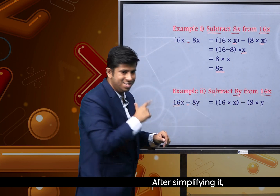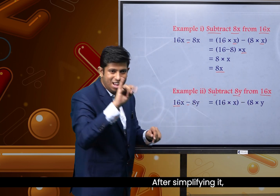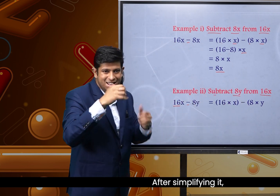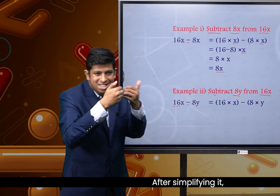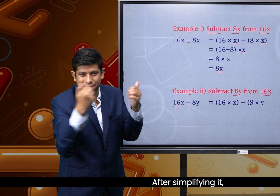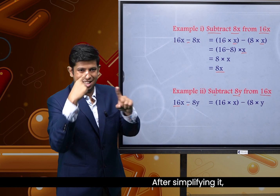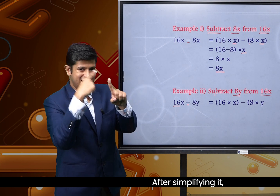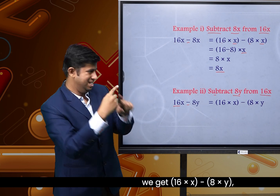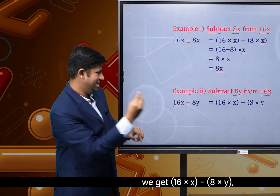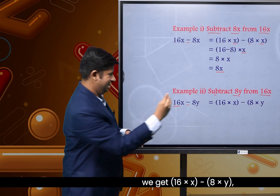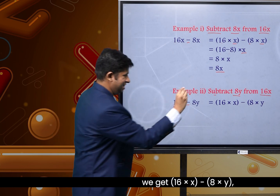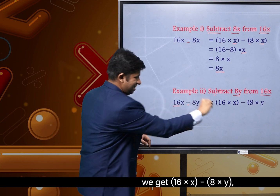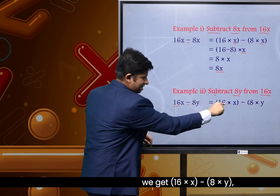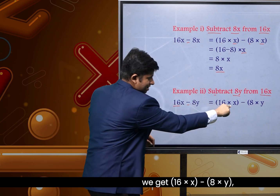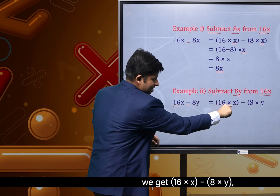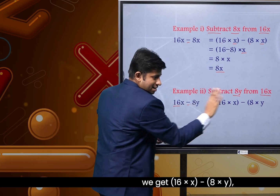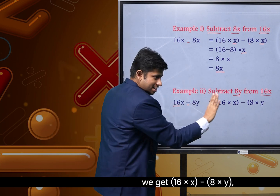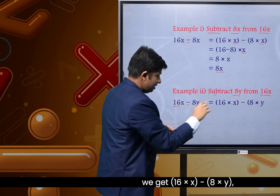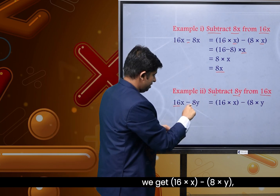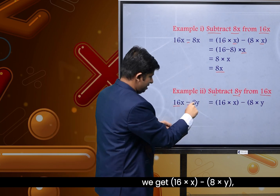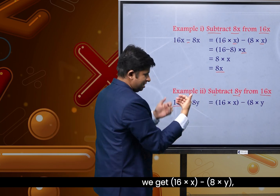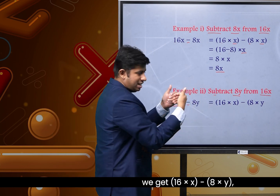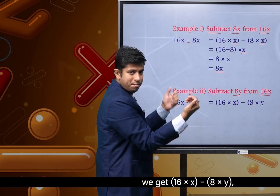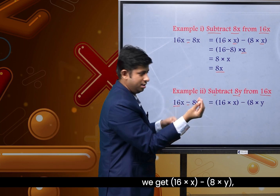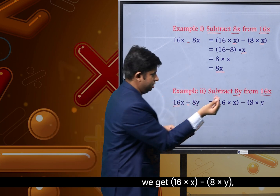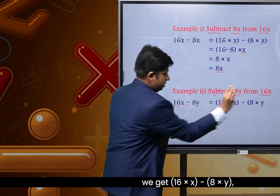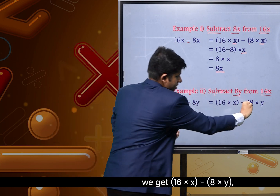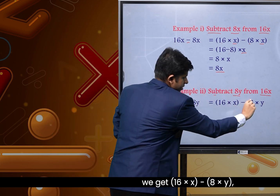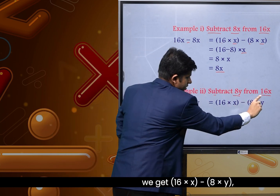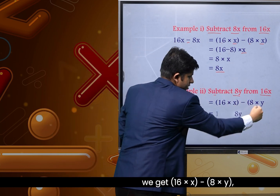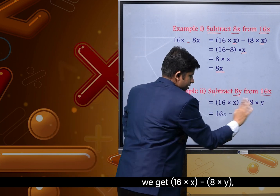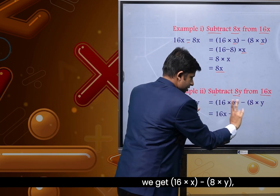After simplifying it, we get 16 into x minus 8 into y.